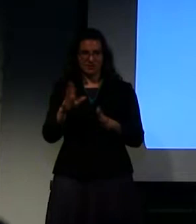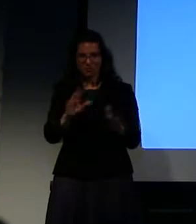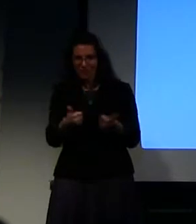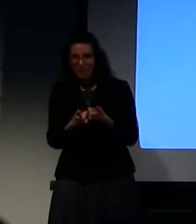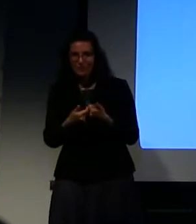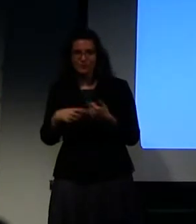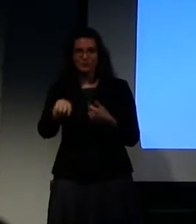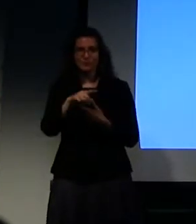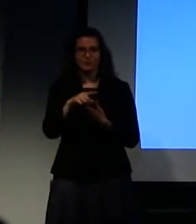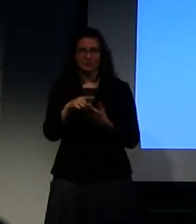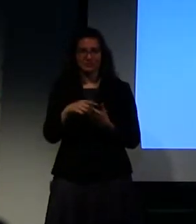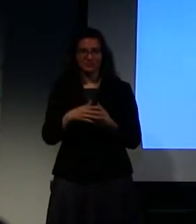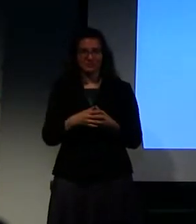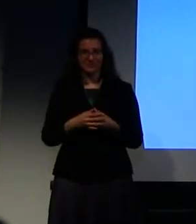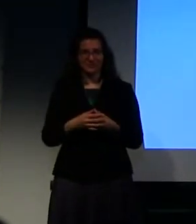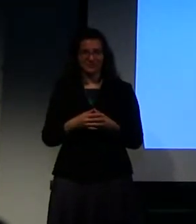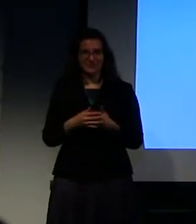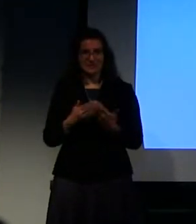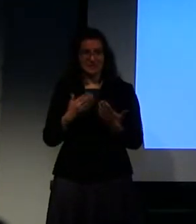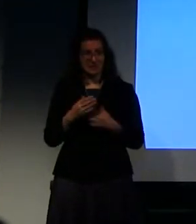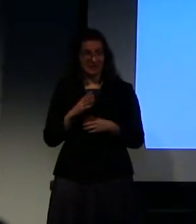Maybe you don't have to be afraid of that person.